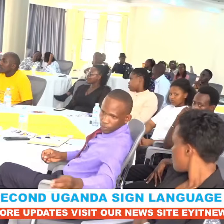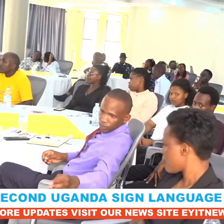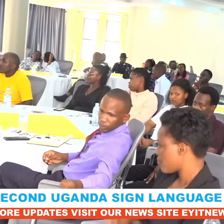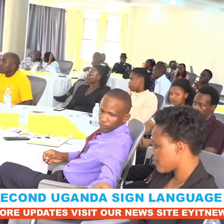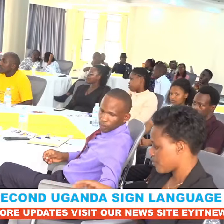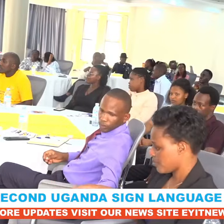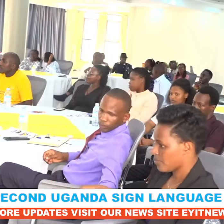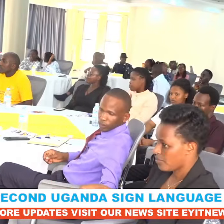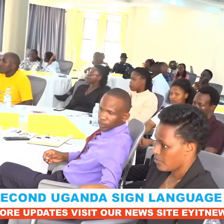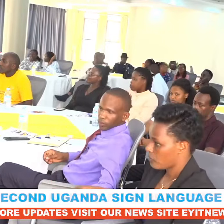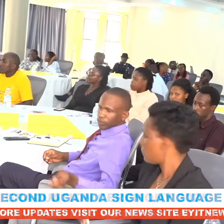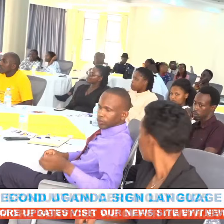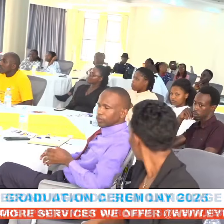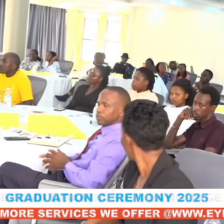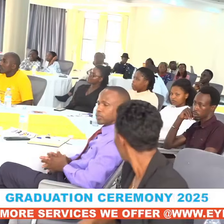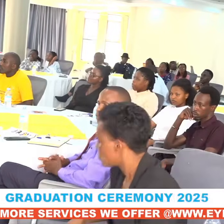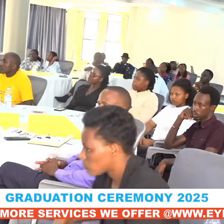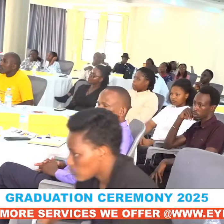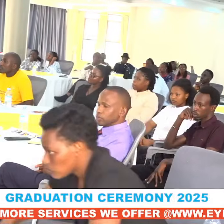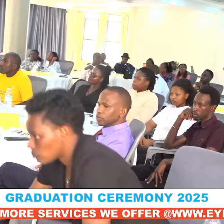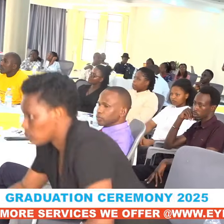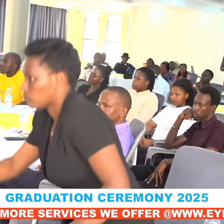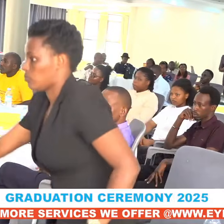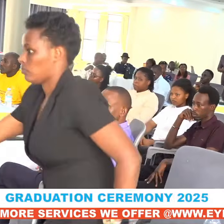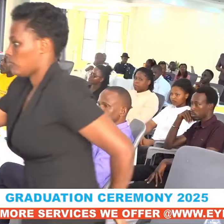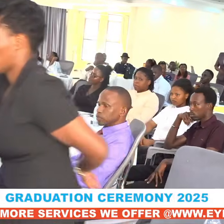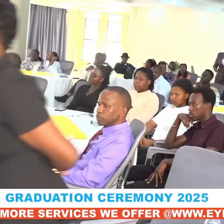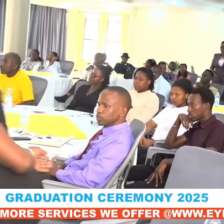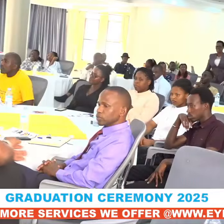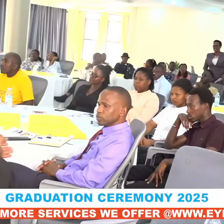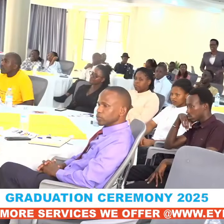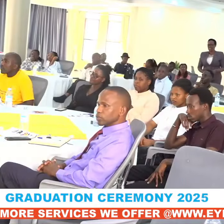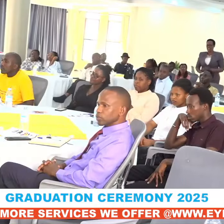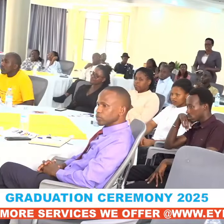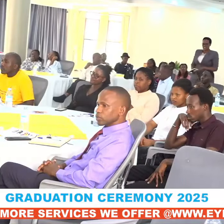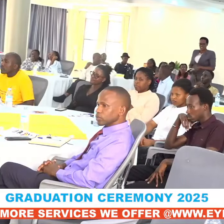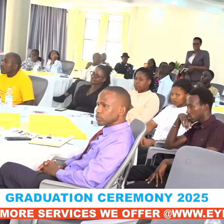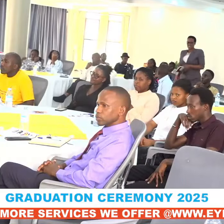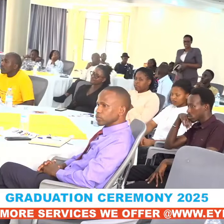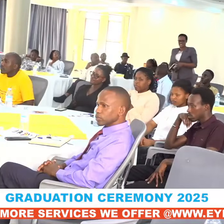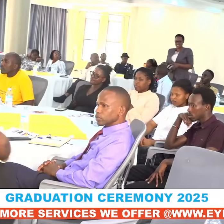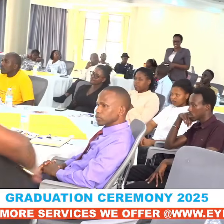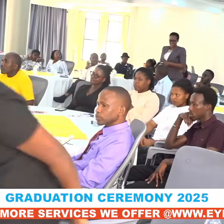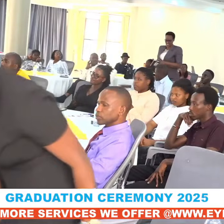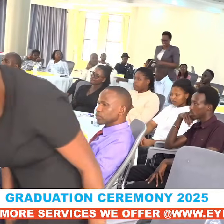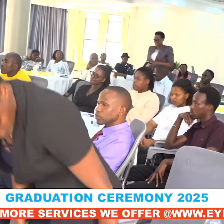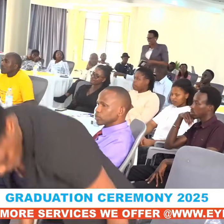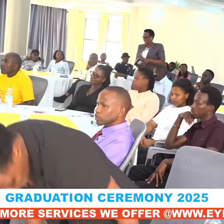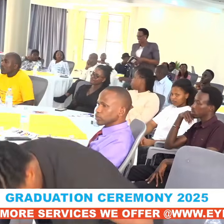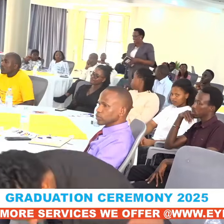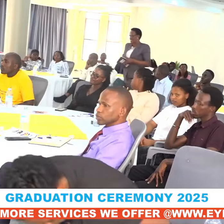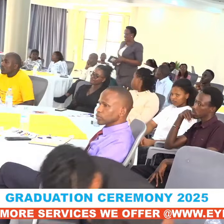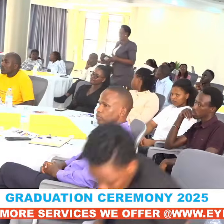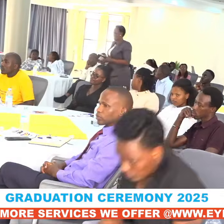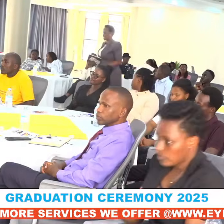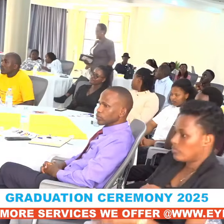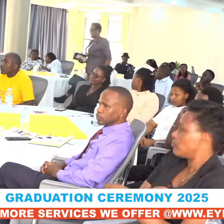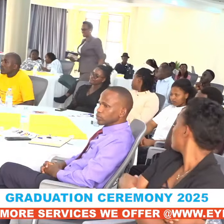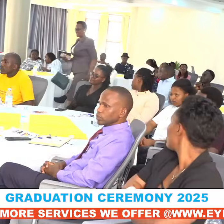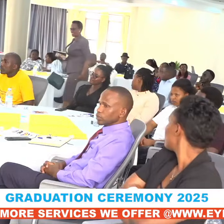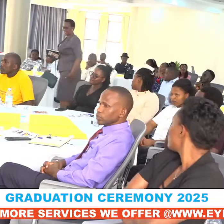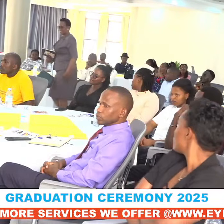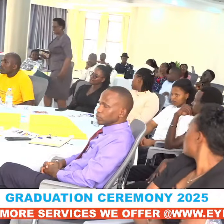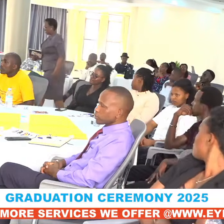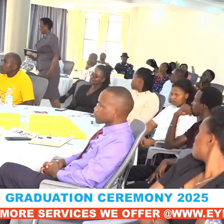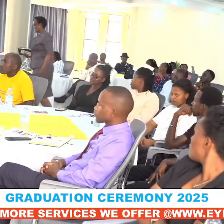Office, the facilitators that we have recognized, the technical team,